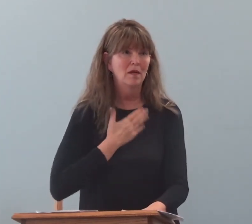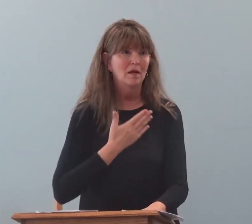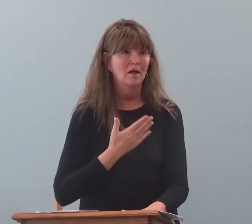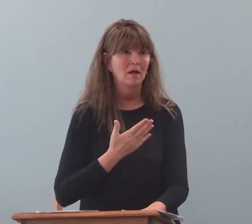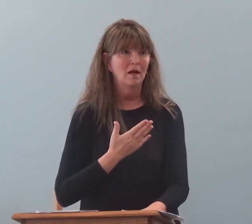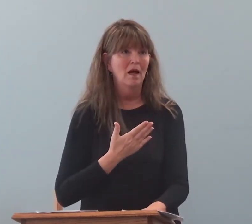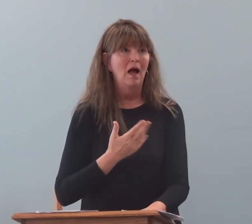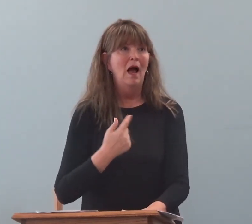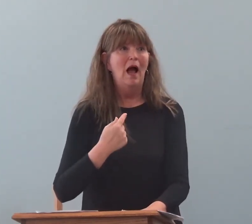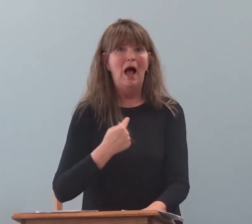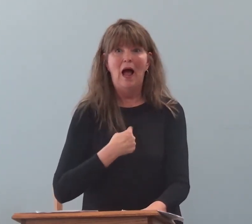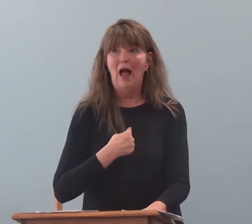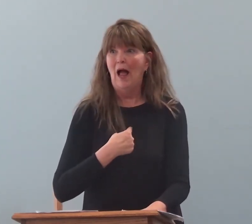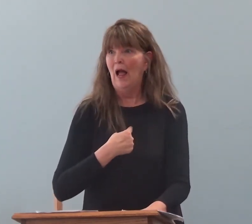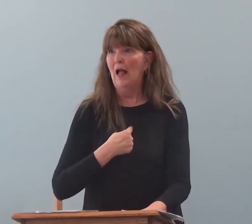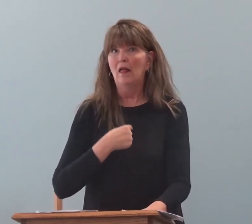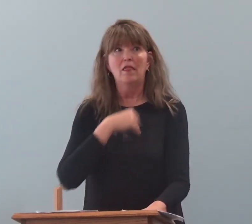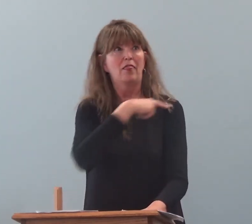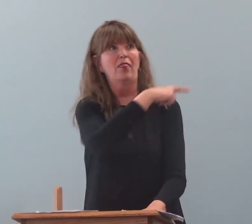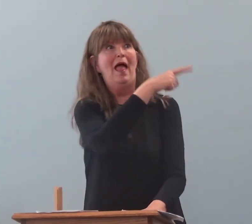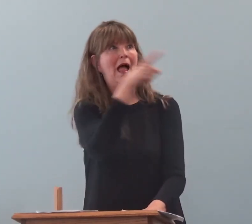I was not happy.